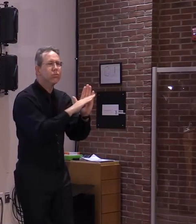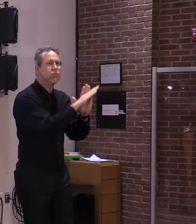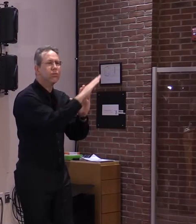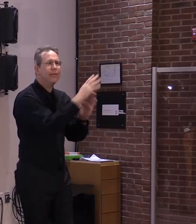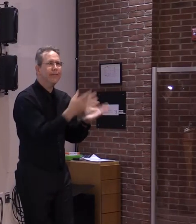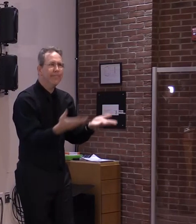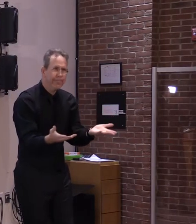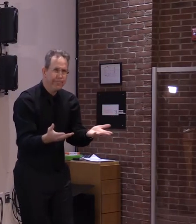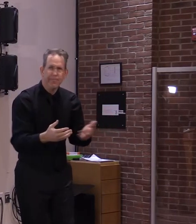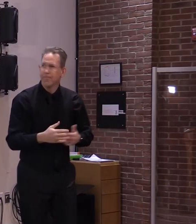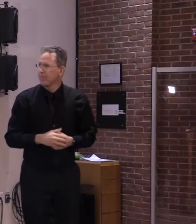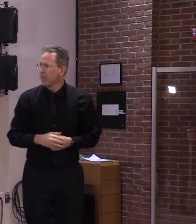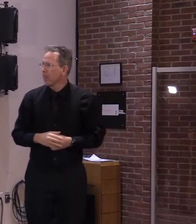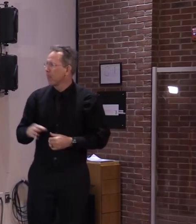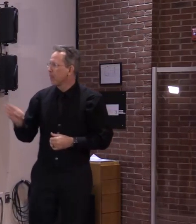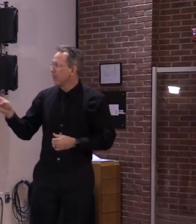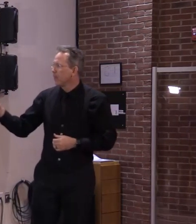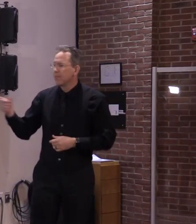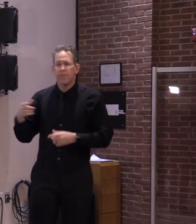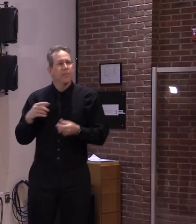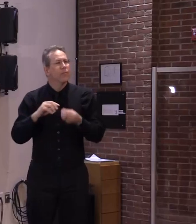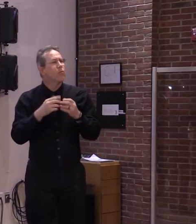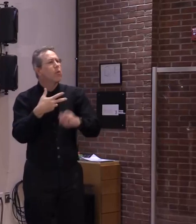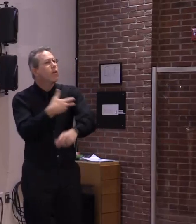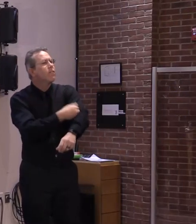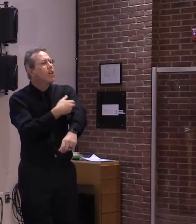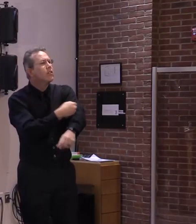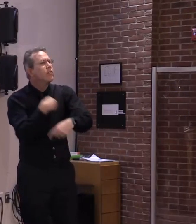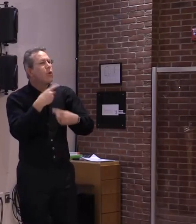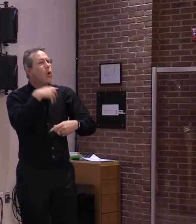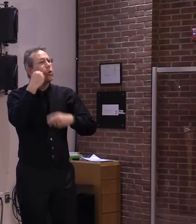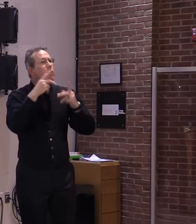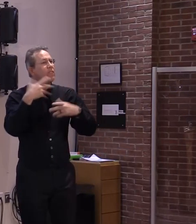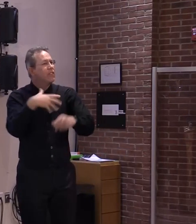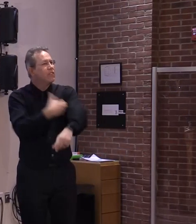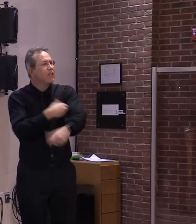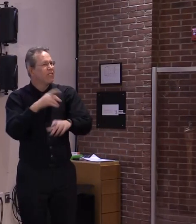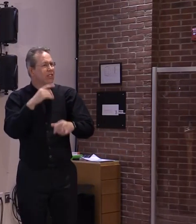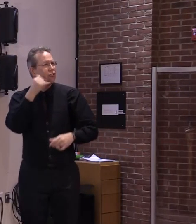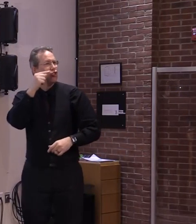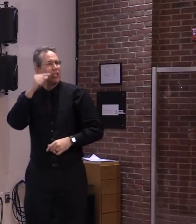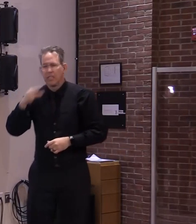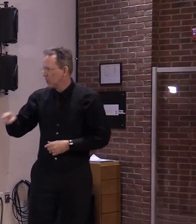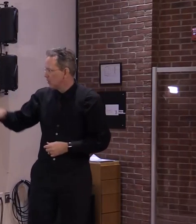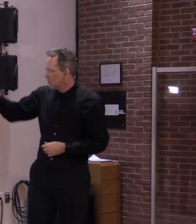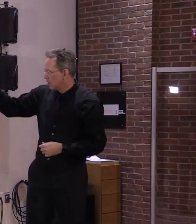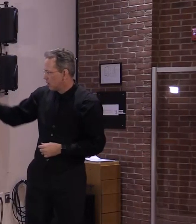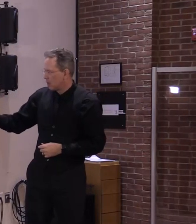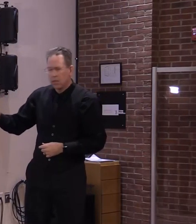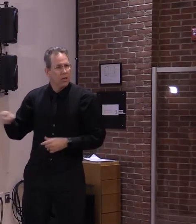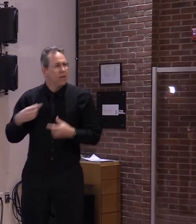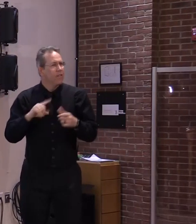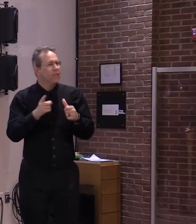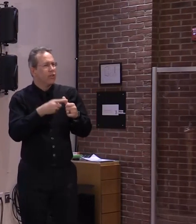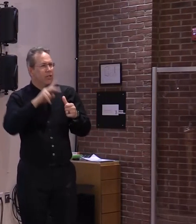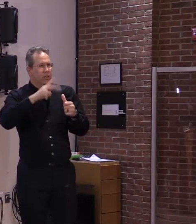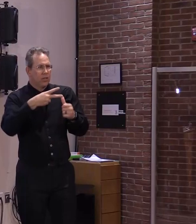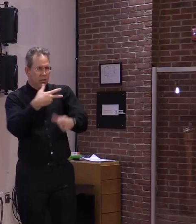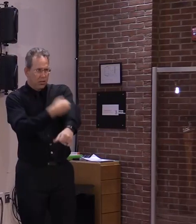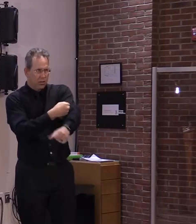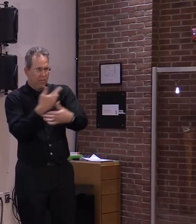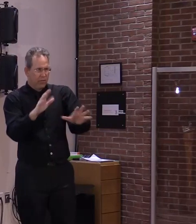in the older populations, simply because they're stepping up and getting vaccinated. As Secretary Smith mentioned, over 86%